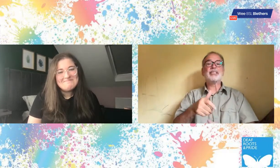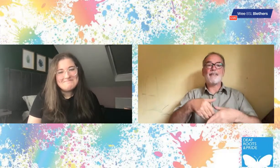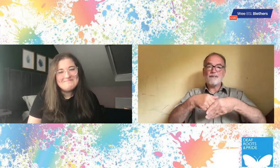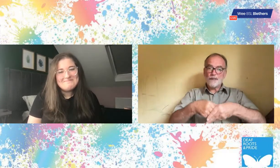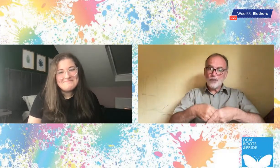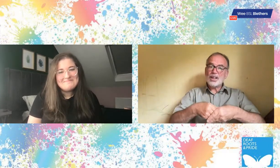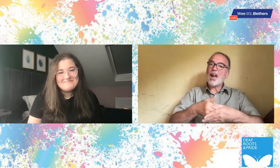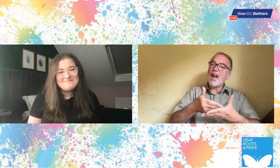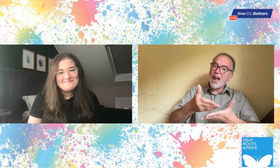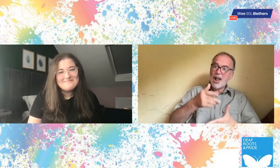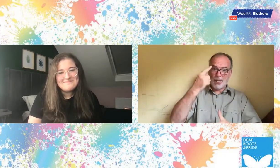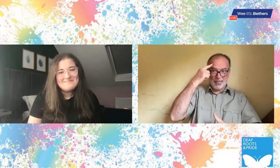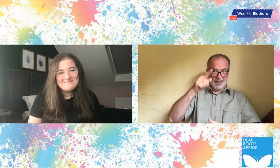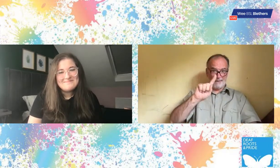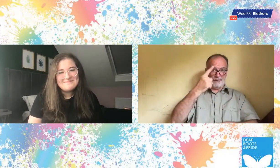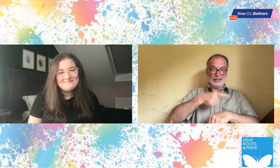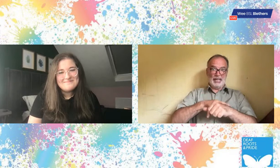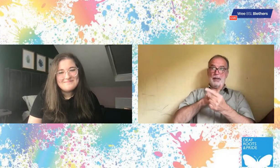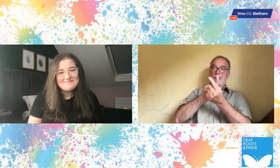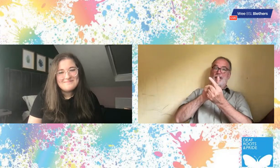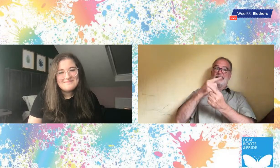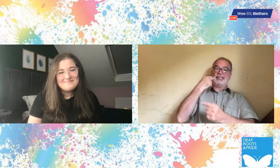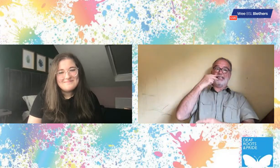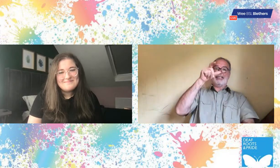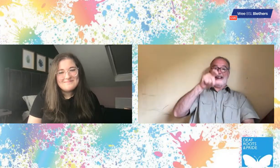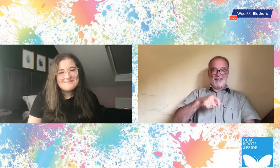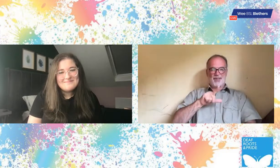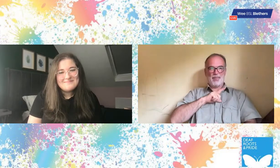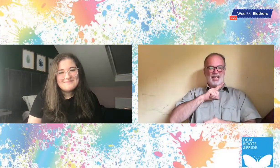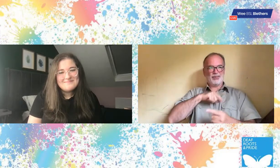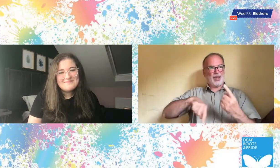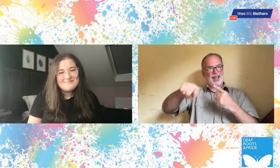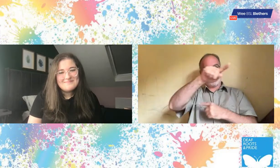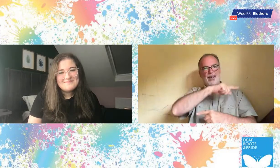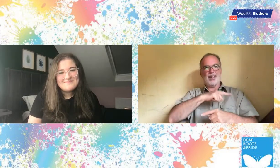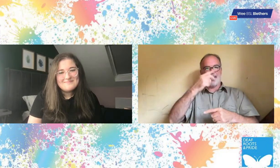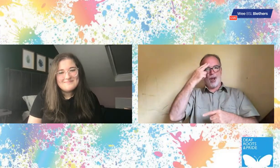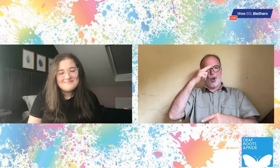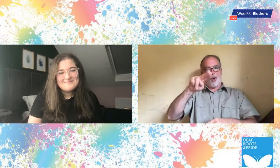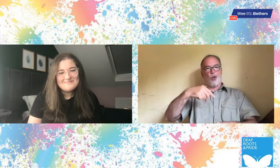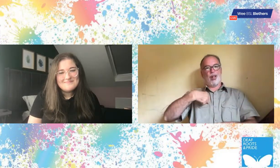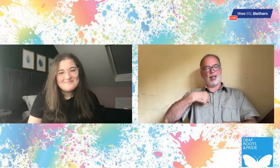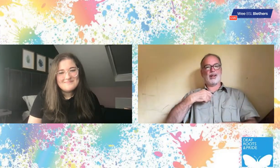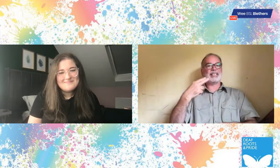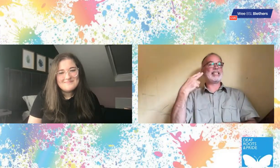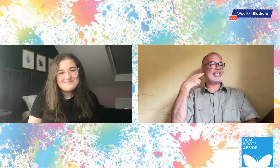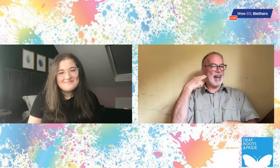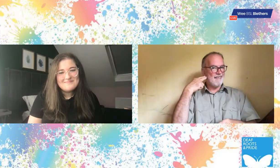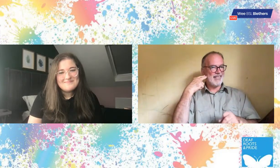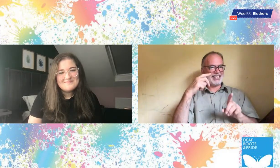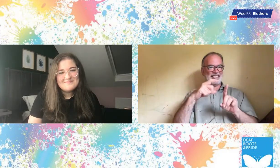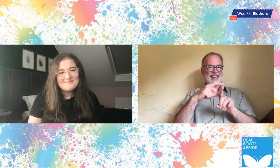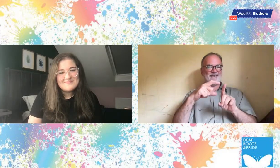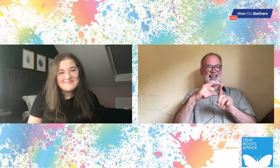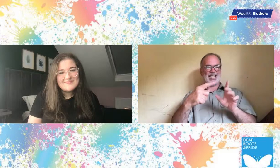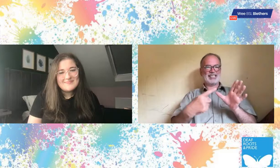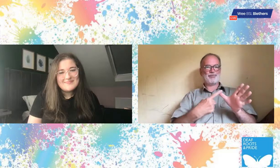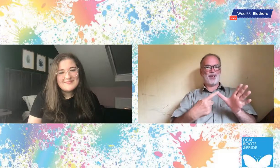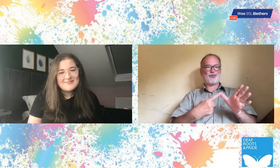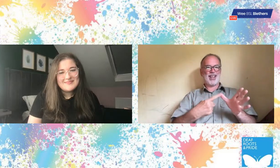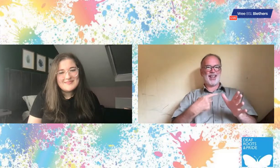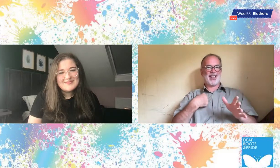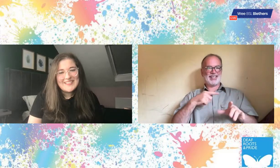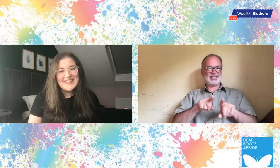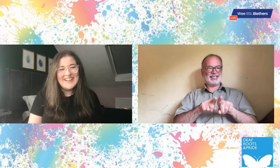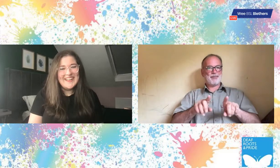meet him, and he was such a nice man. He was so friendly, and I think that was the first time he'd met a deaf person.